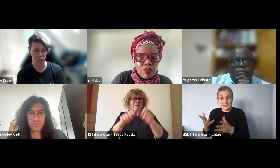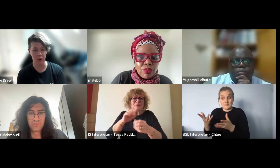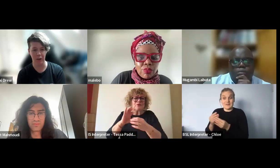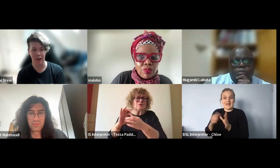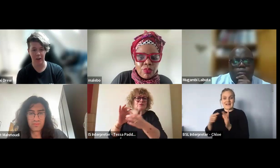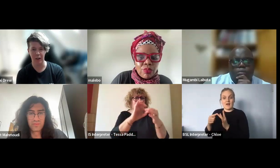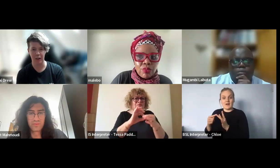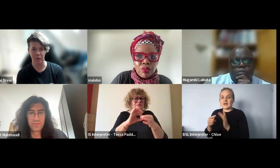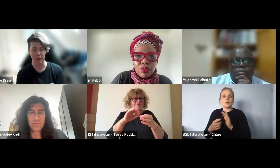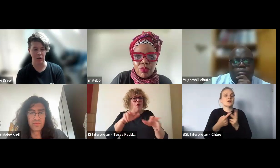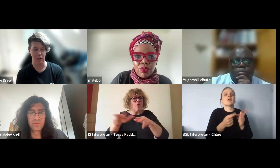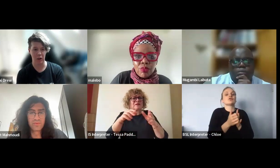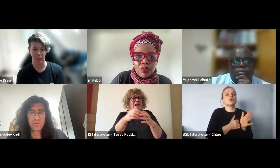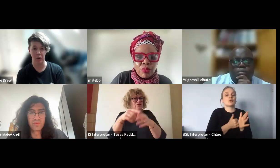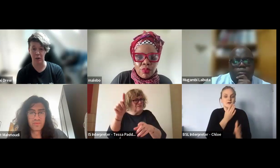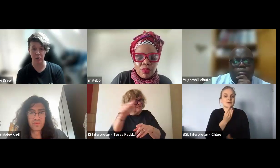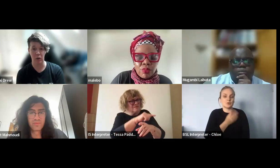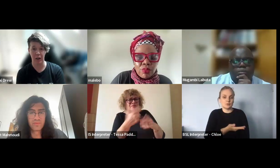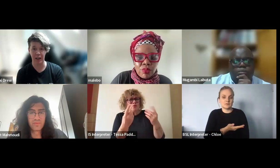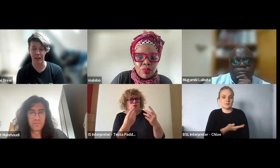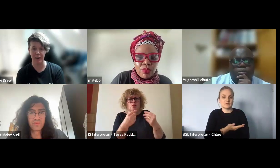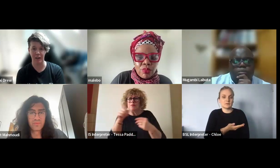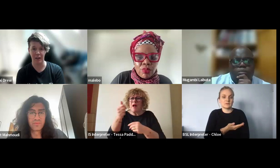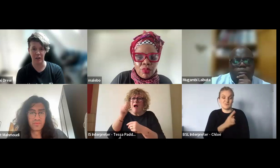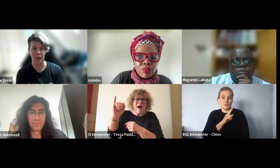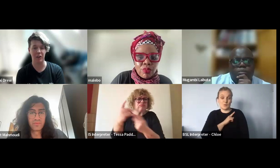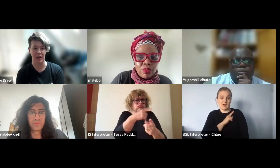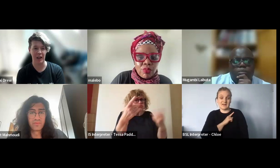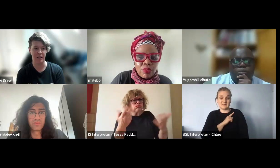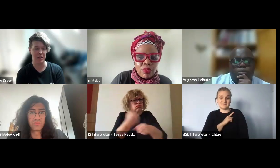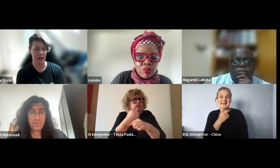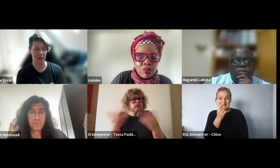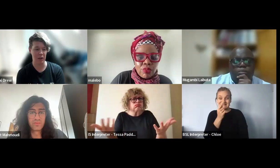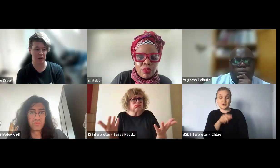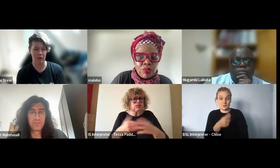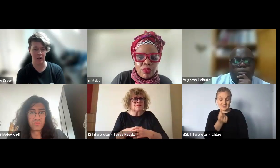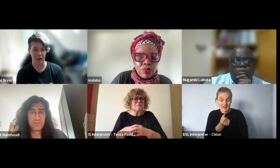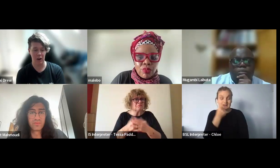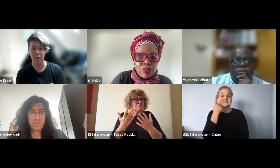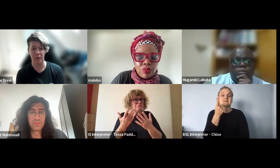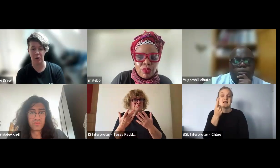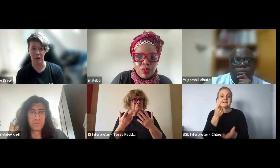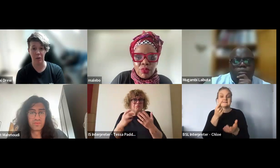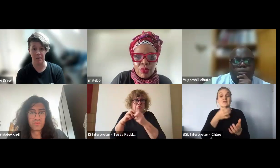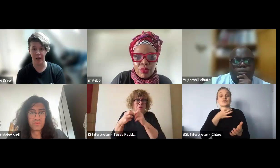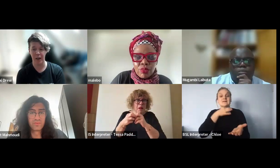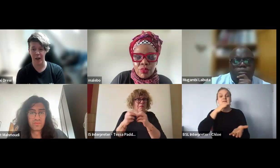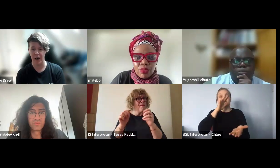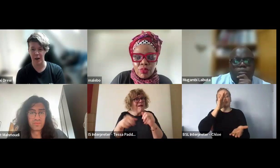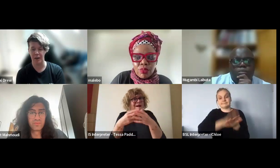another tool that can be used to solve it, because it's more likely then that you can understand and mitigate the risks of that, because we know